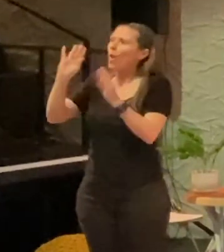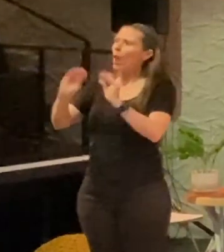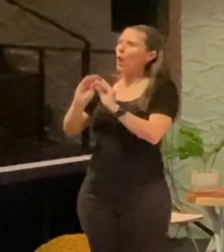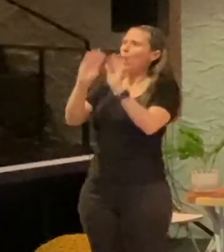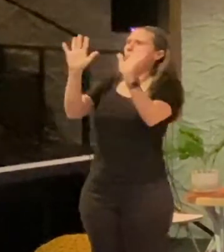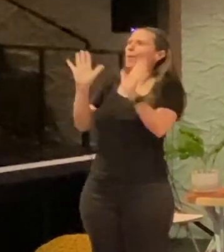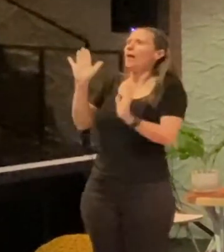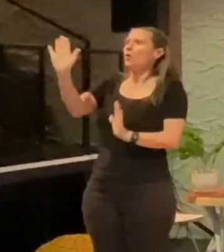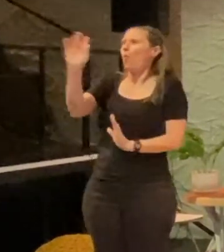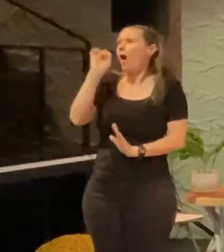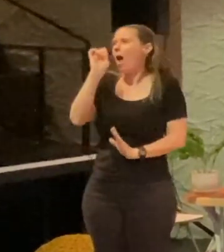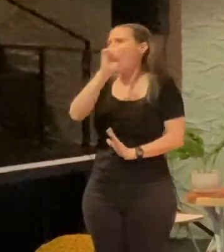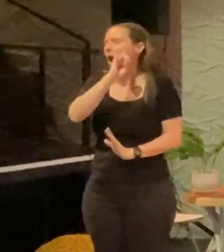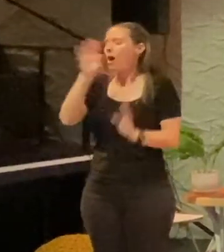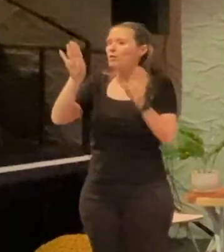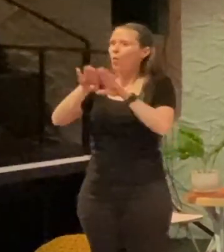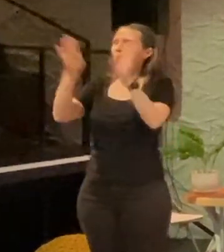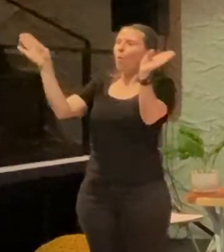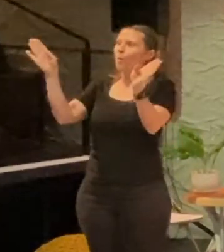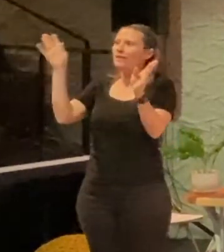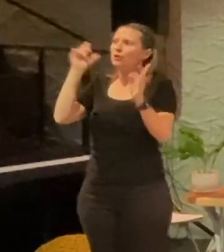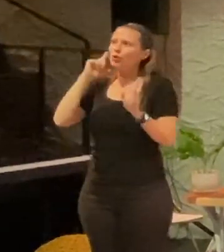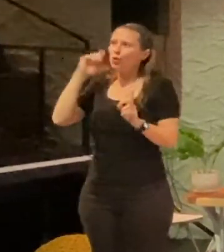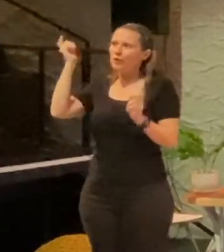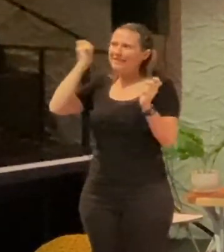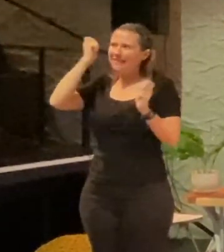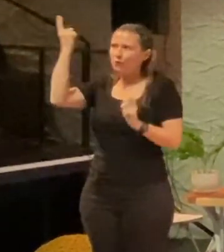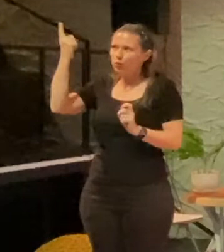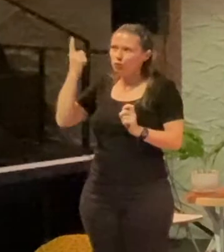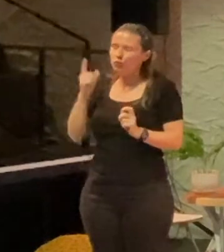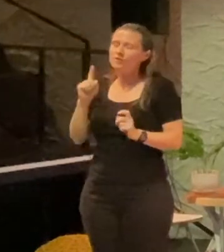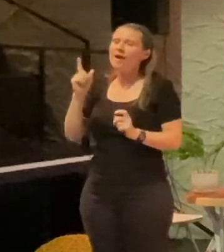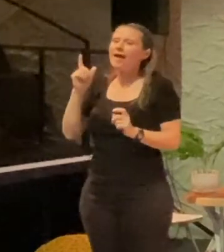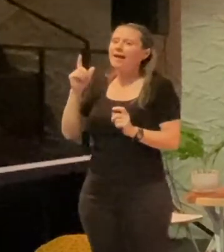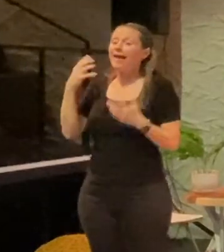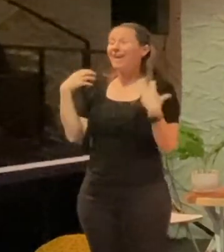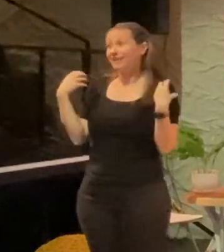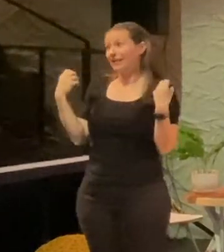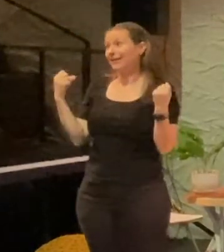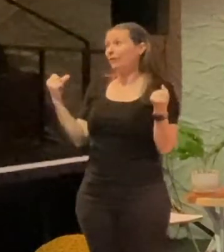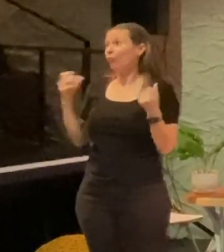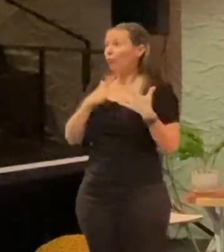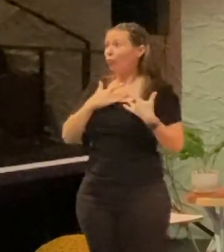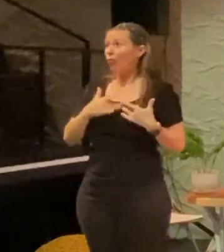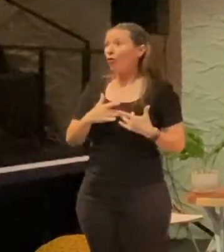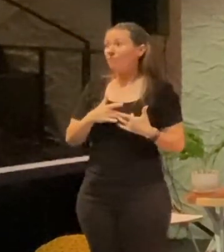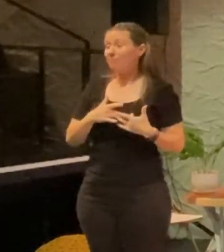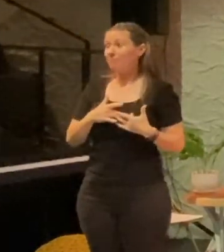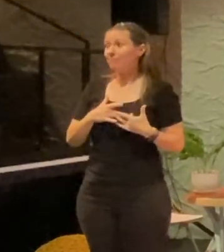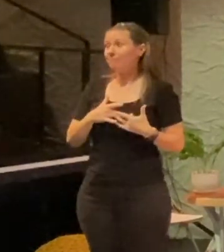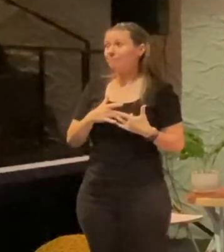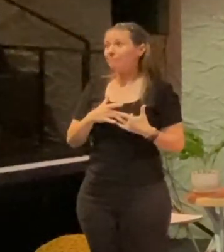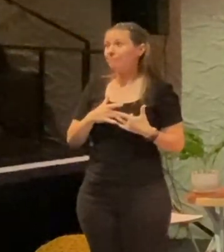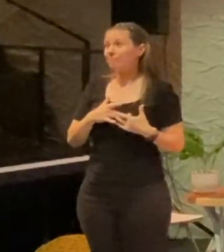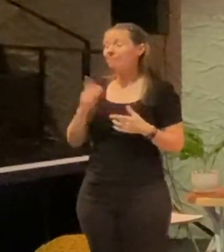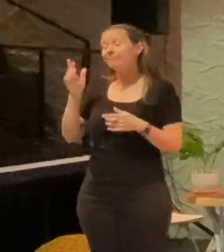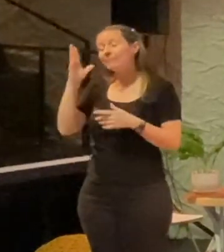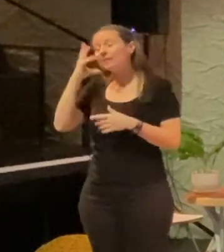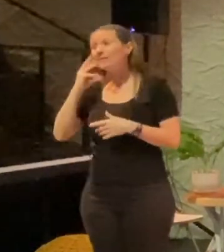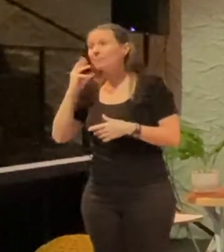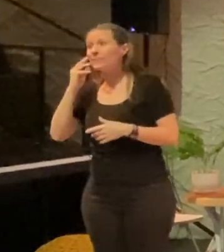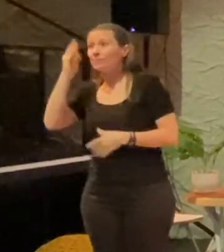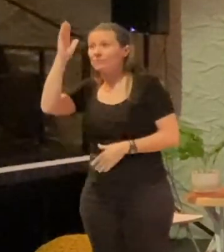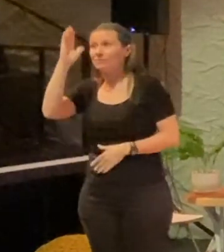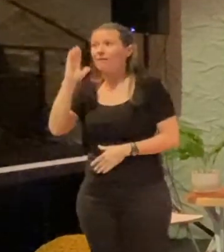your eyes, open your ears, and heal your heart to experience